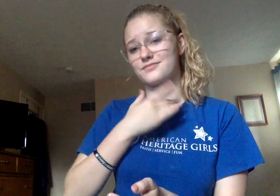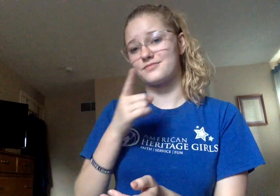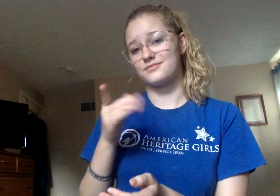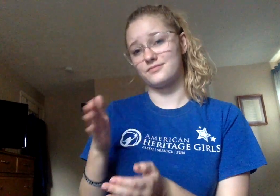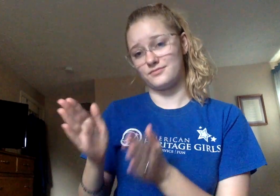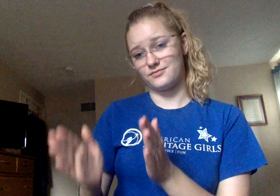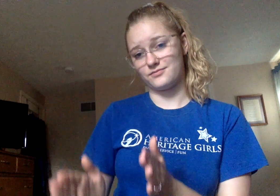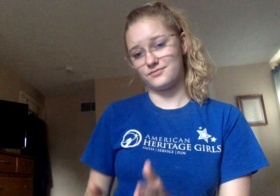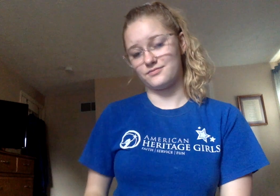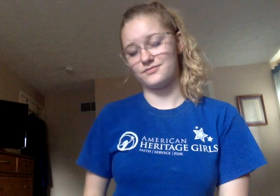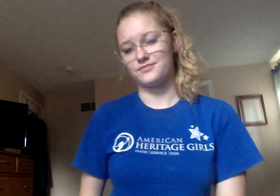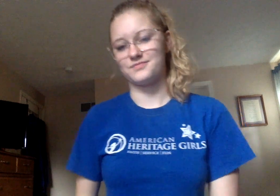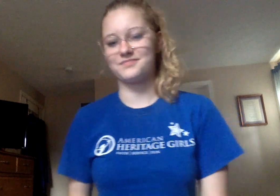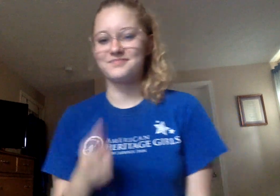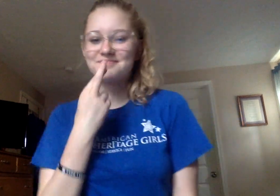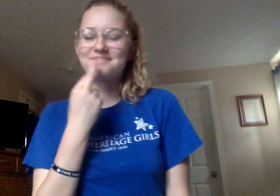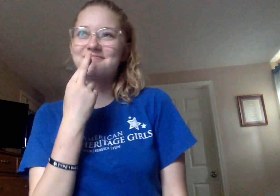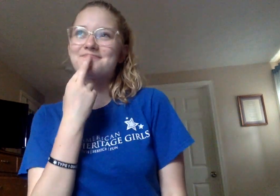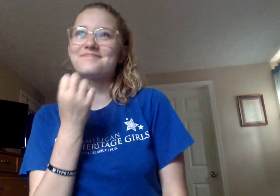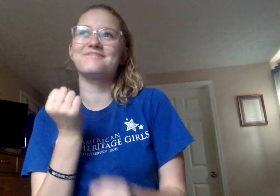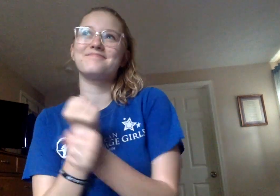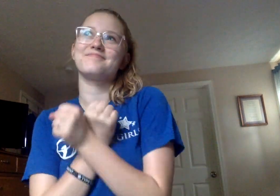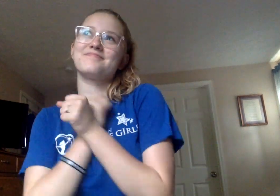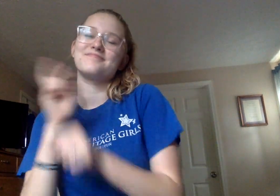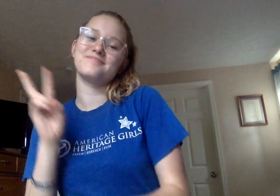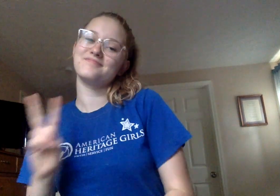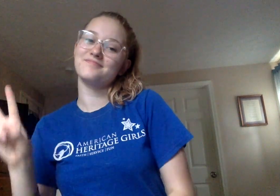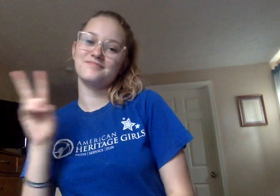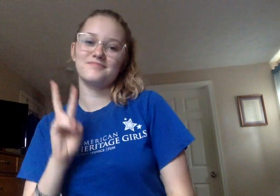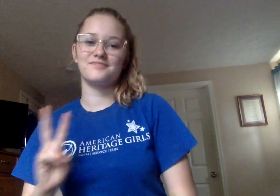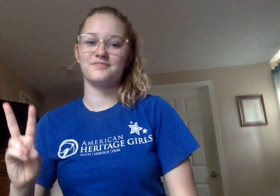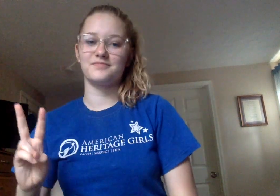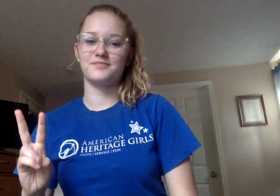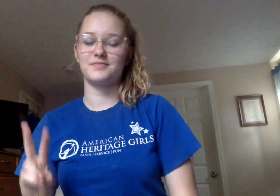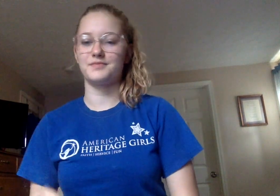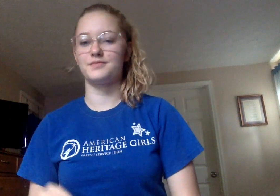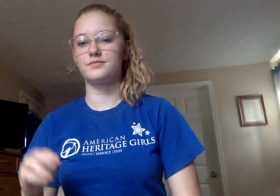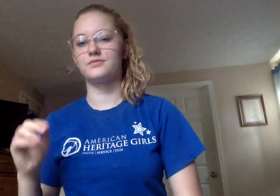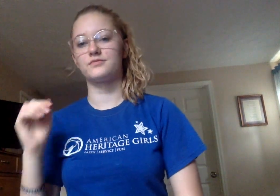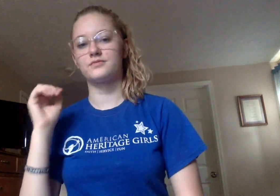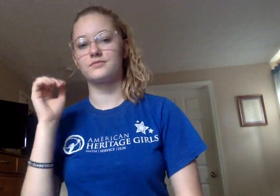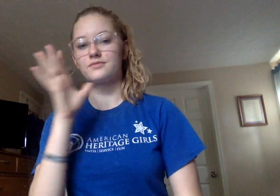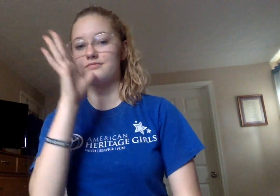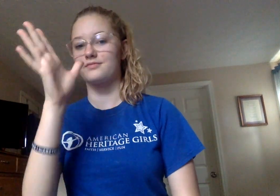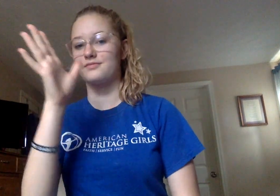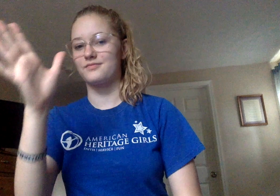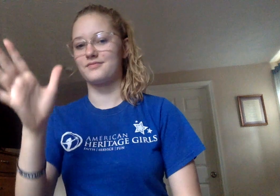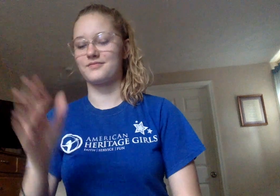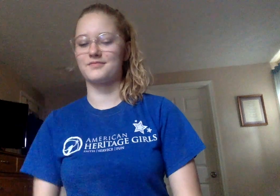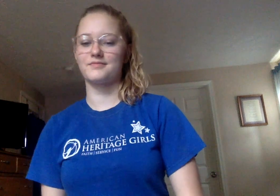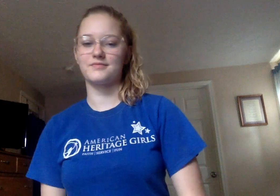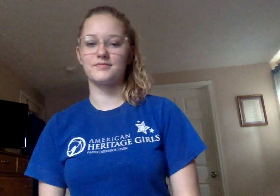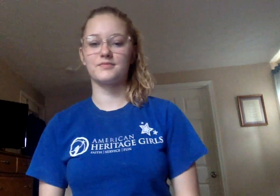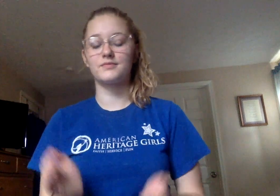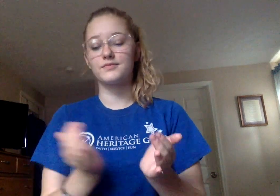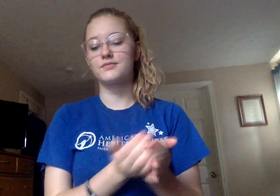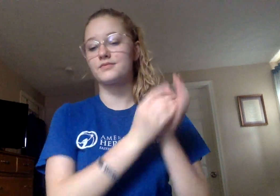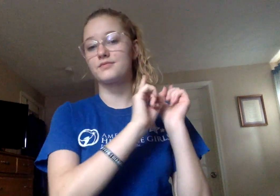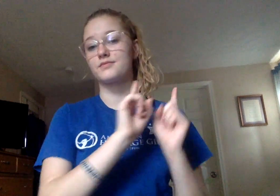Hood loved to visit her granny, so she took the basket of food and set off right away. "Go straight to